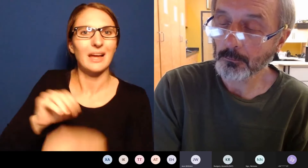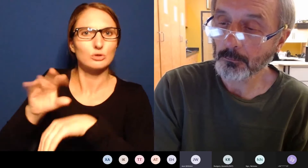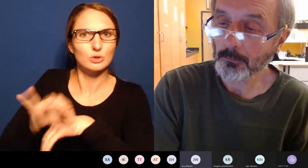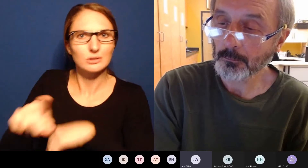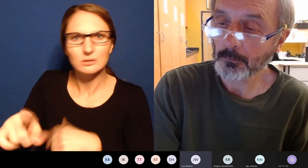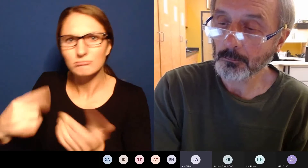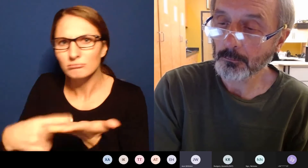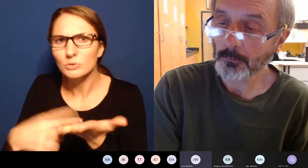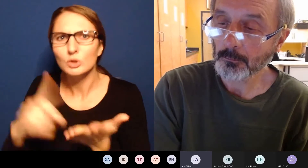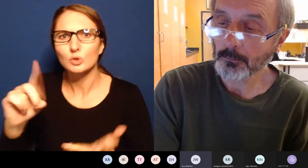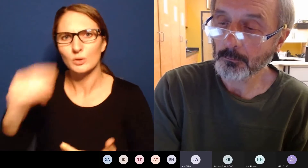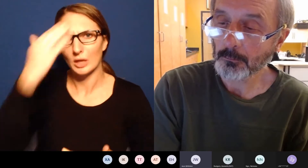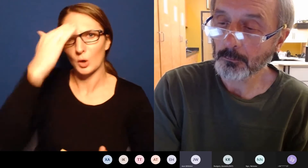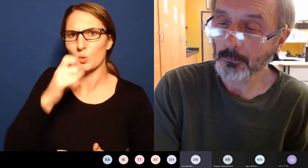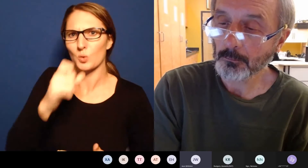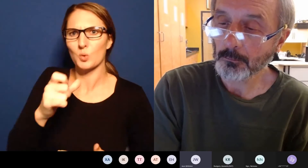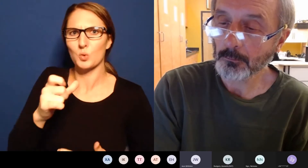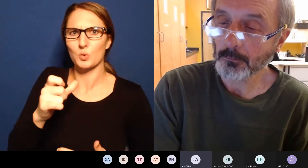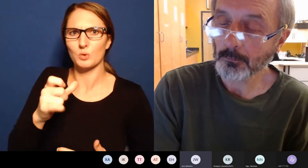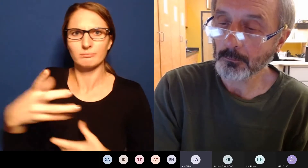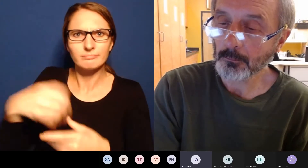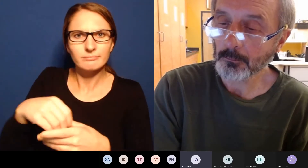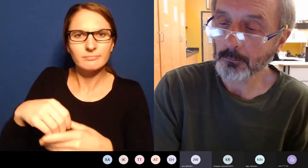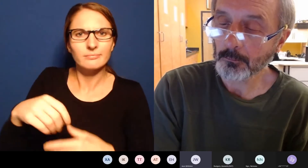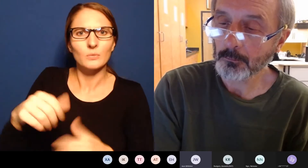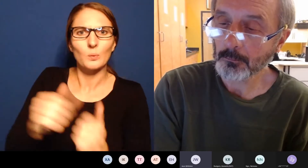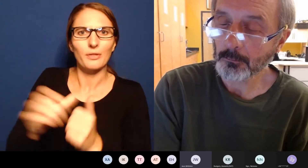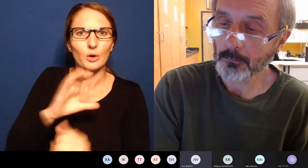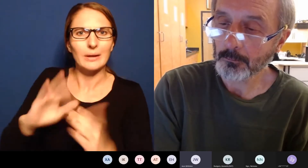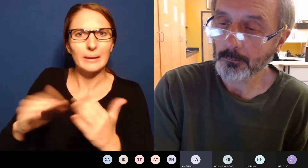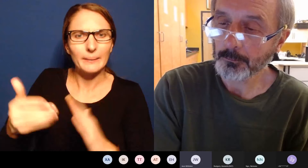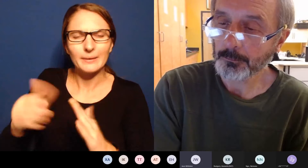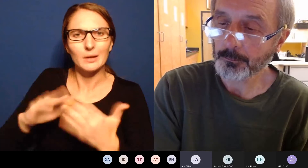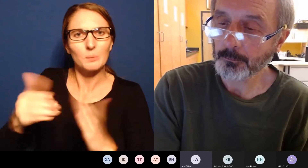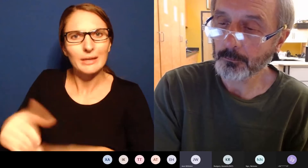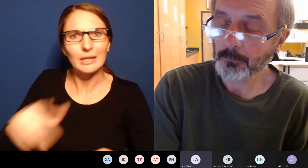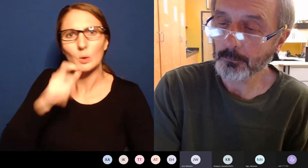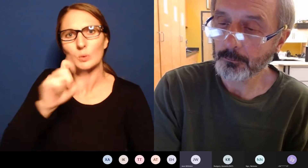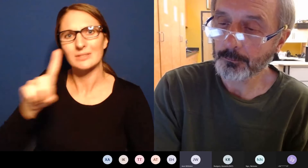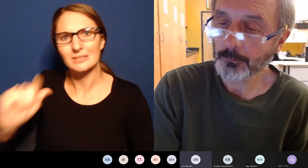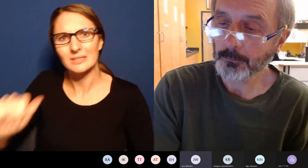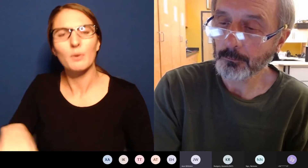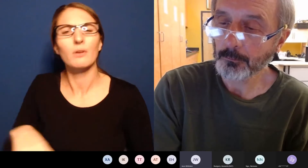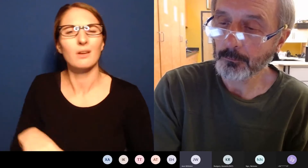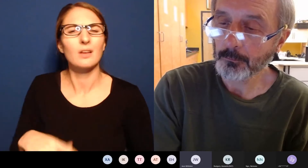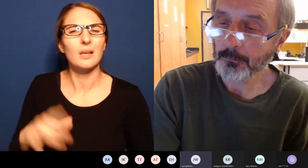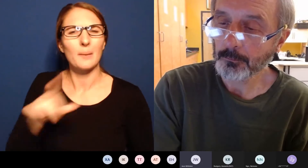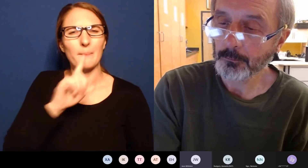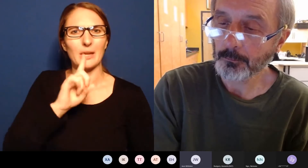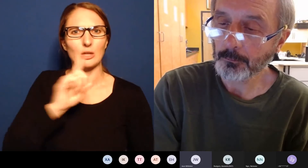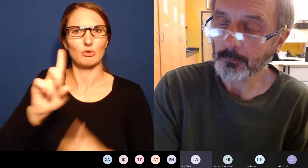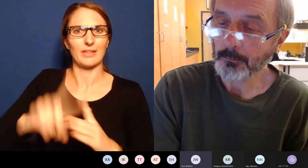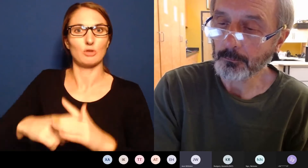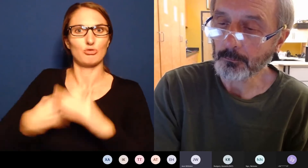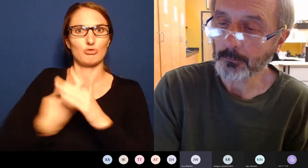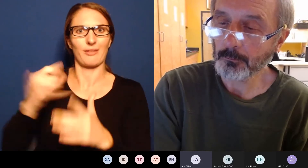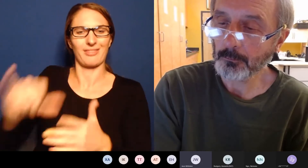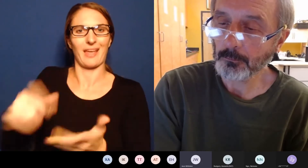in their community, and et cetera. And so to have that conversation, that's really, it should be up to us as